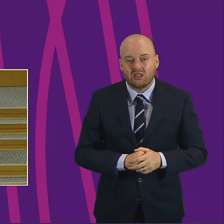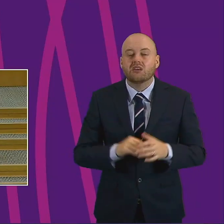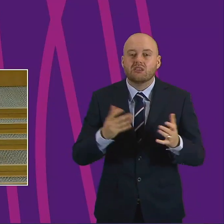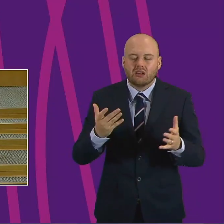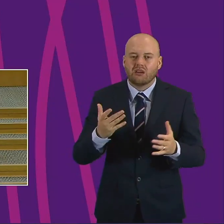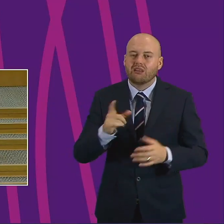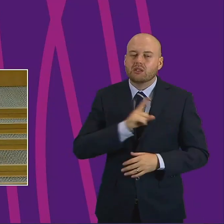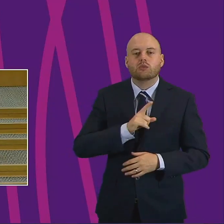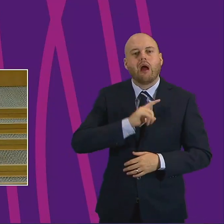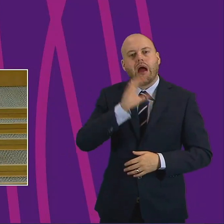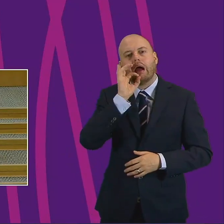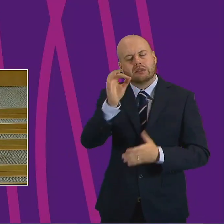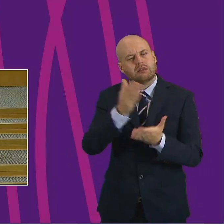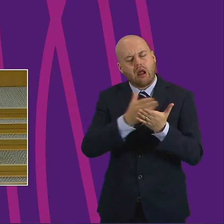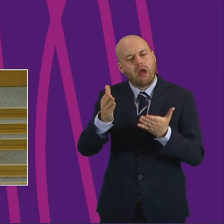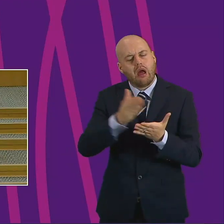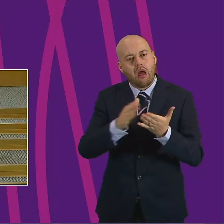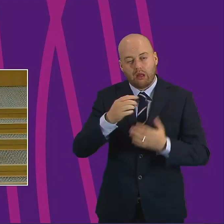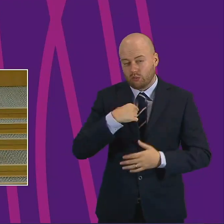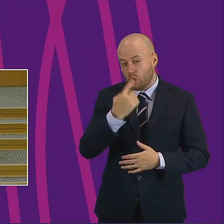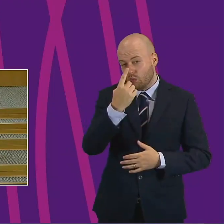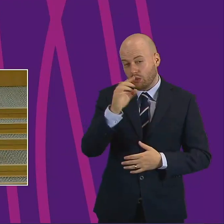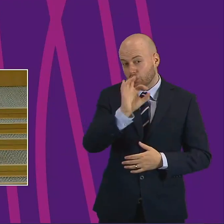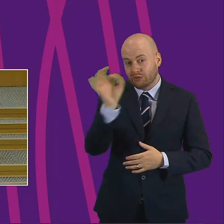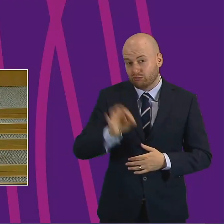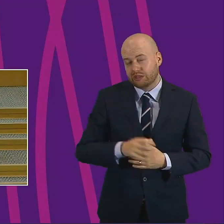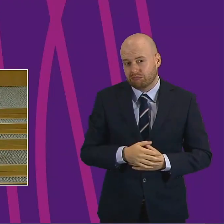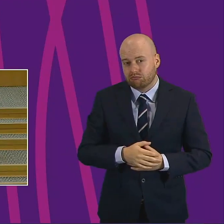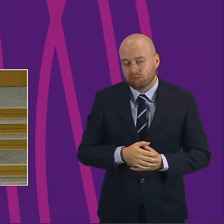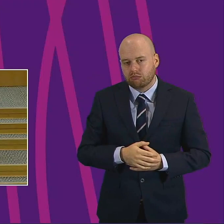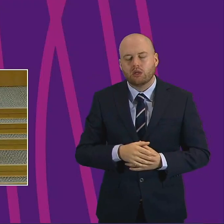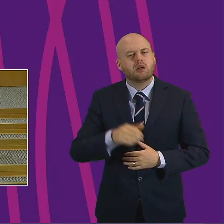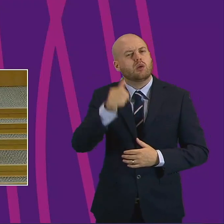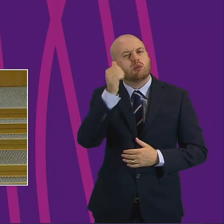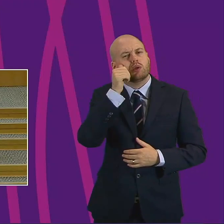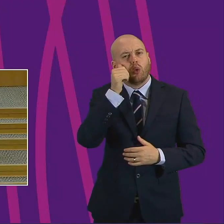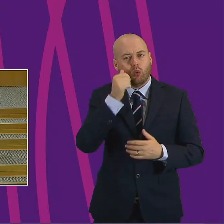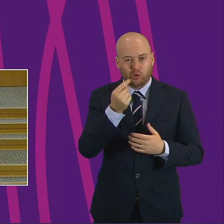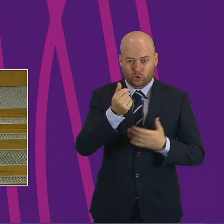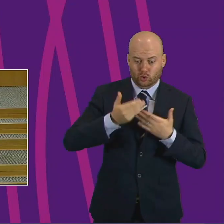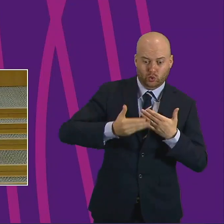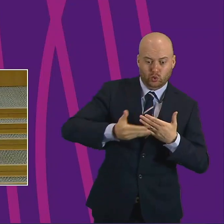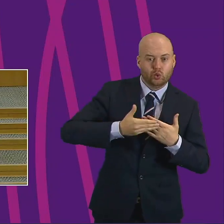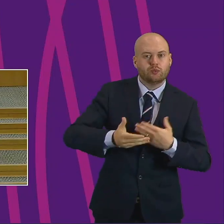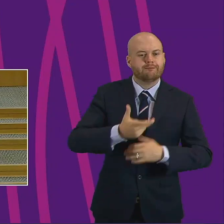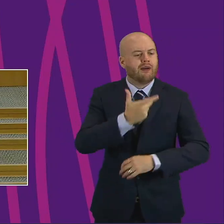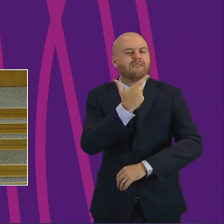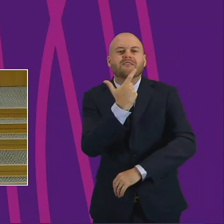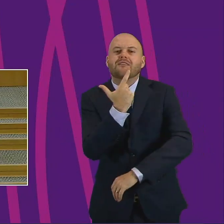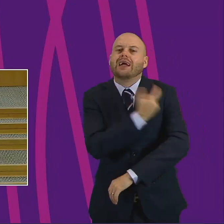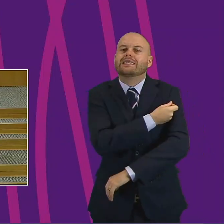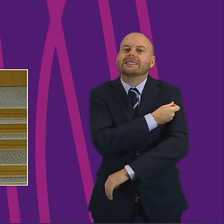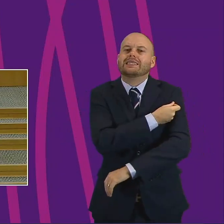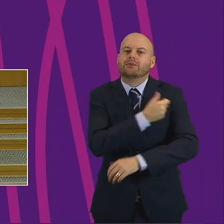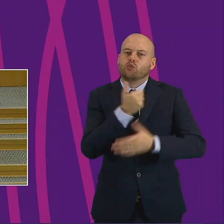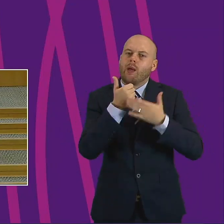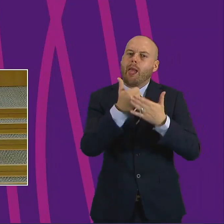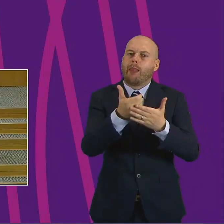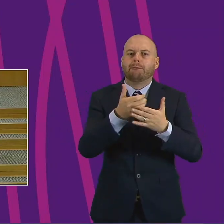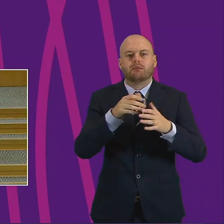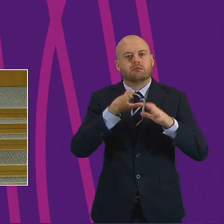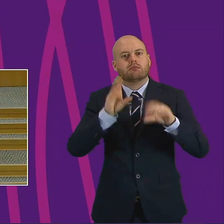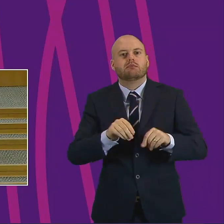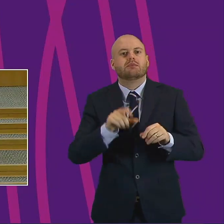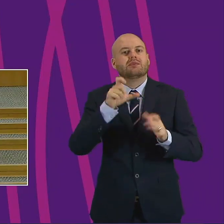me ask a simple question. Knowing that we cannot rely on a vaccine for this virus anytime soon, by what date do you, the Cabinet Secretary